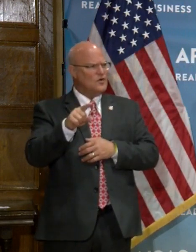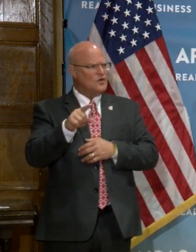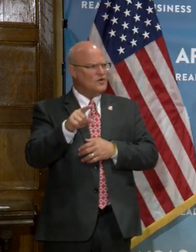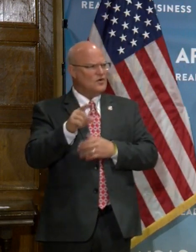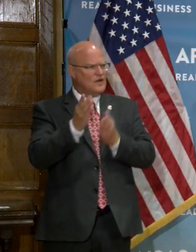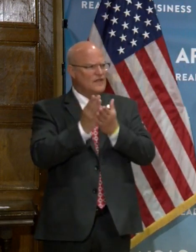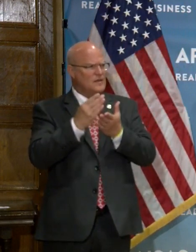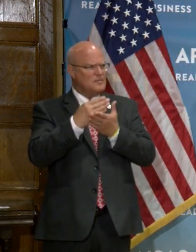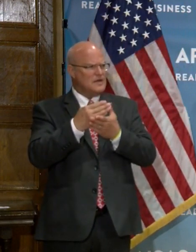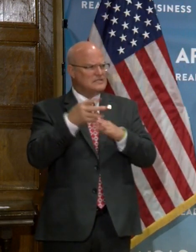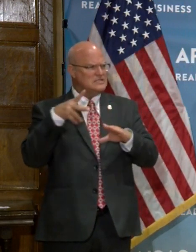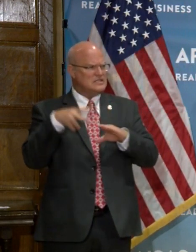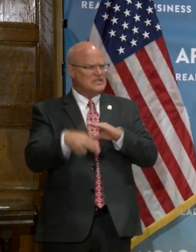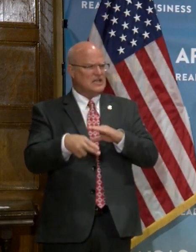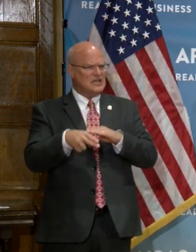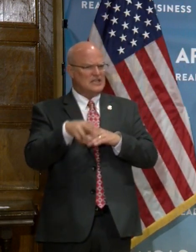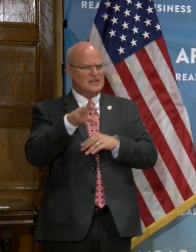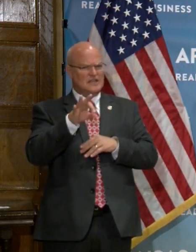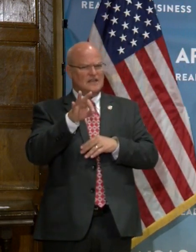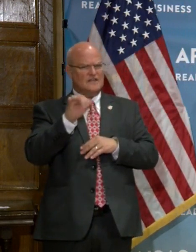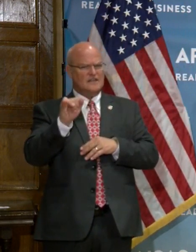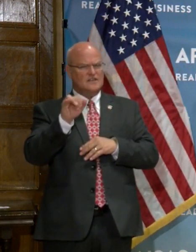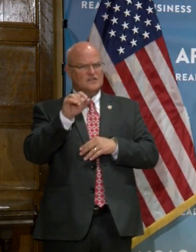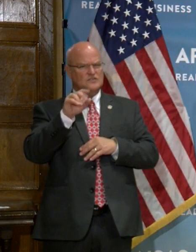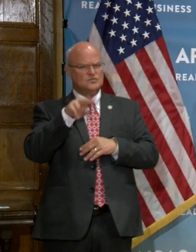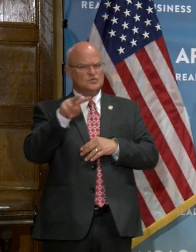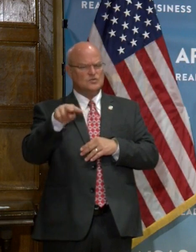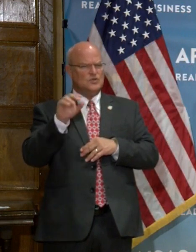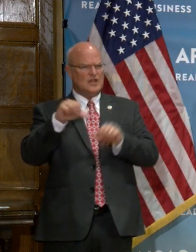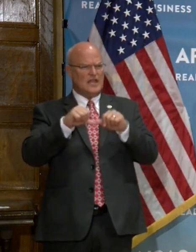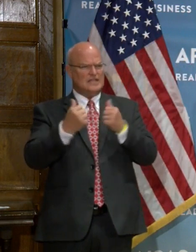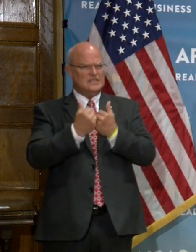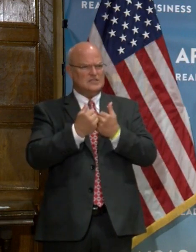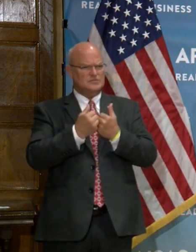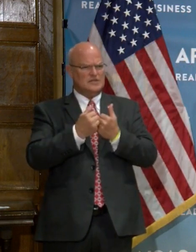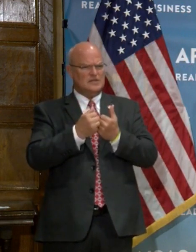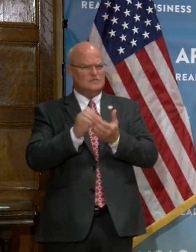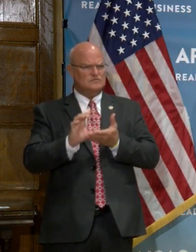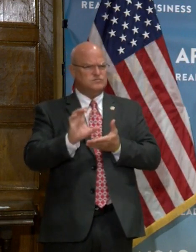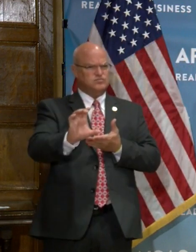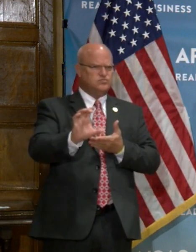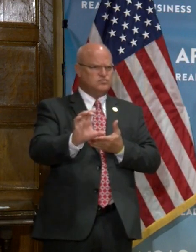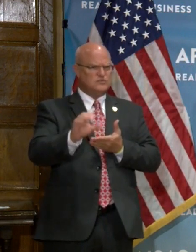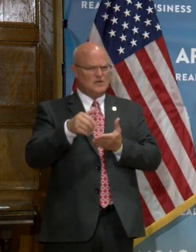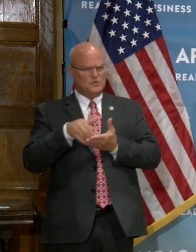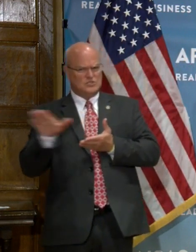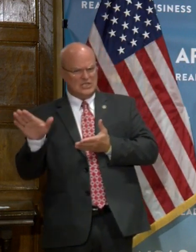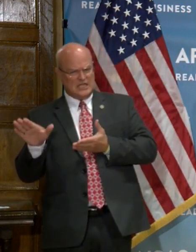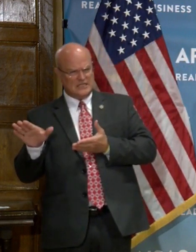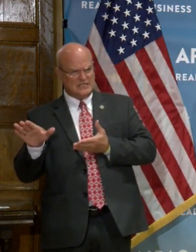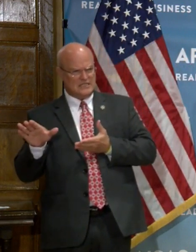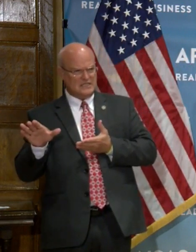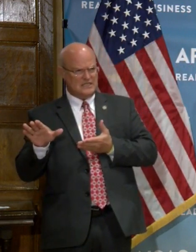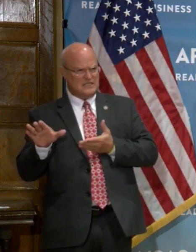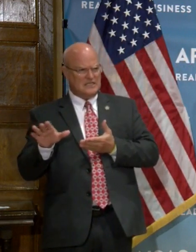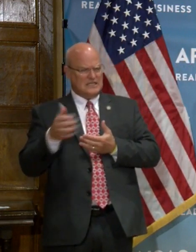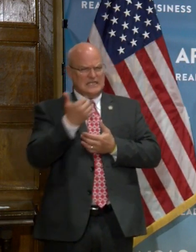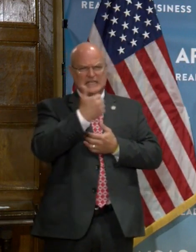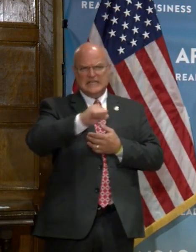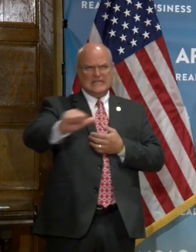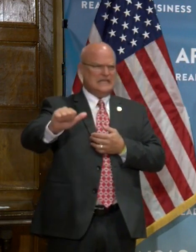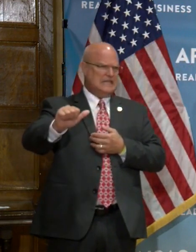the budget cut in fiscal '22 to her agency to be restored, and that was rejected. Was there